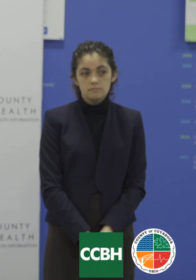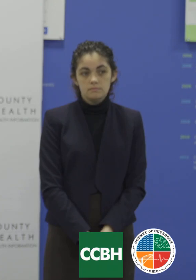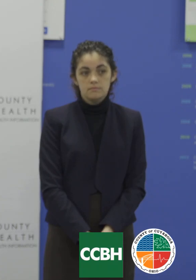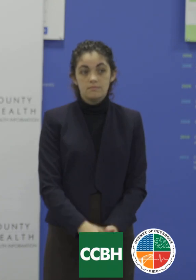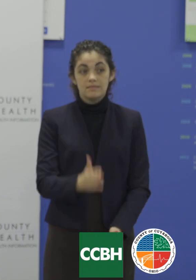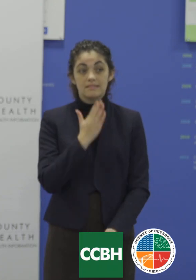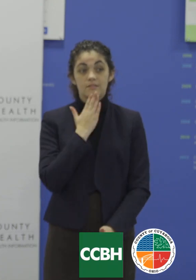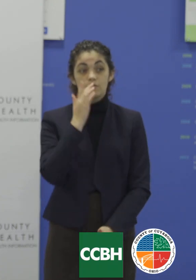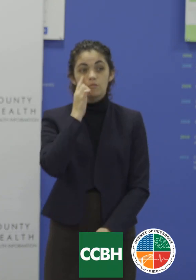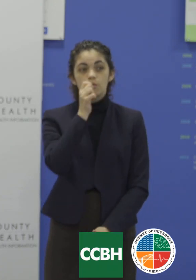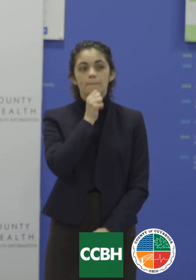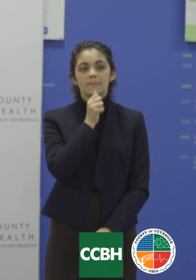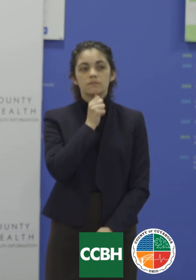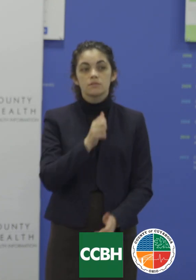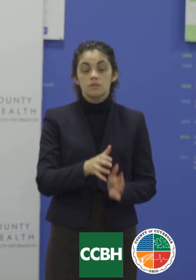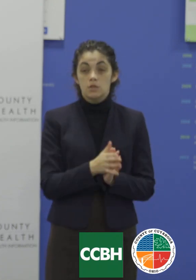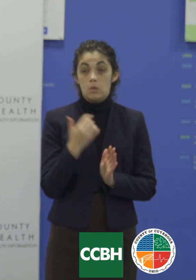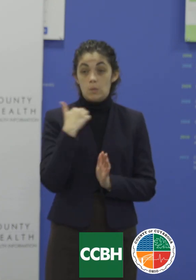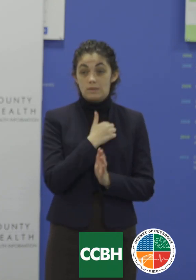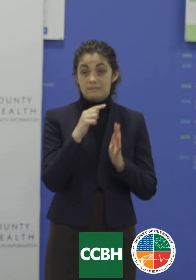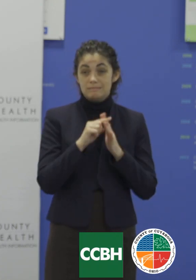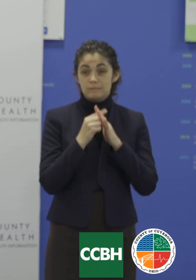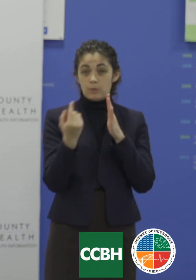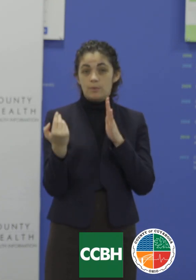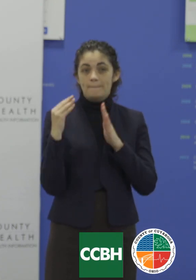Thank you for your patience. We'll start again.